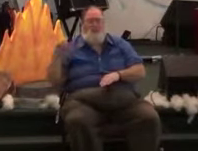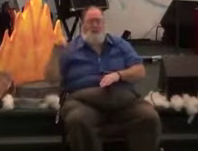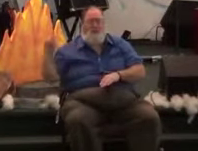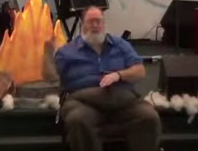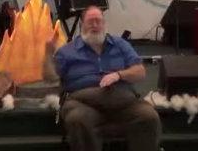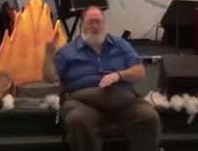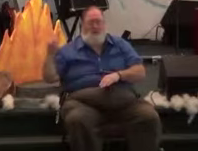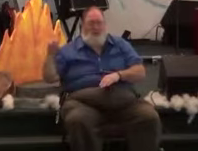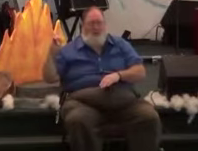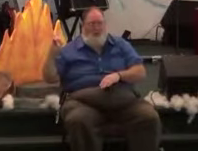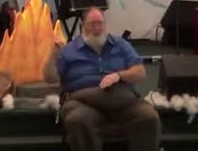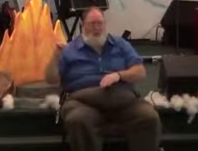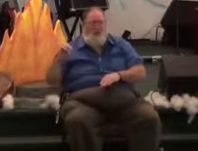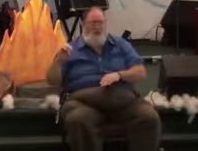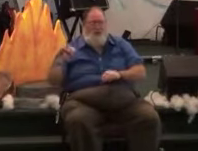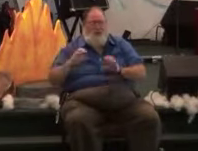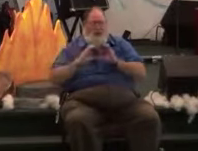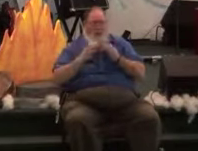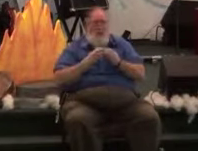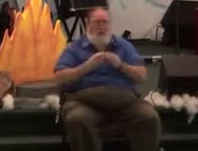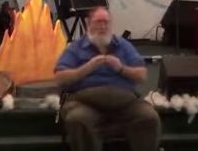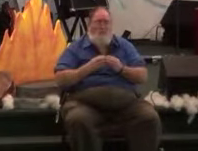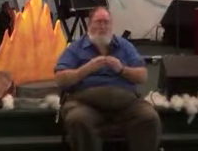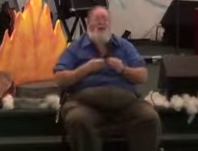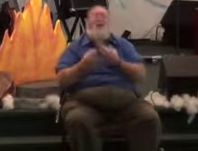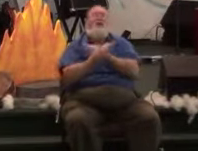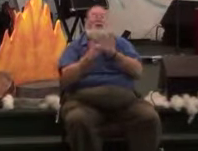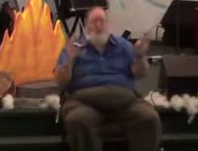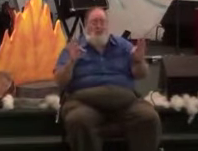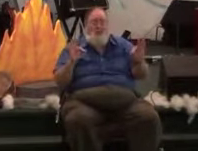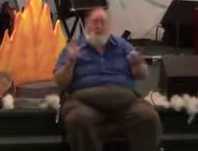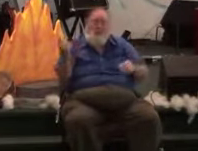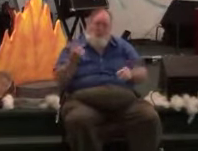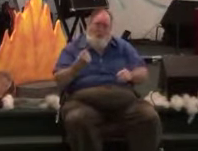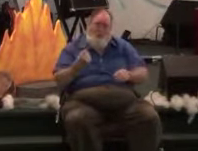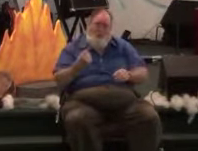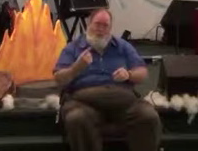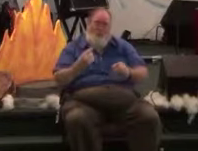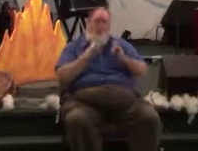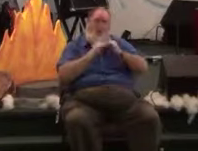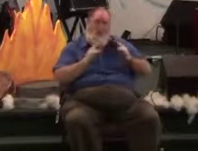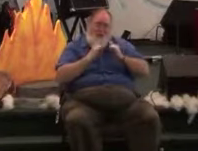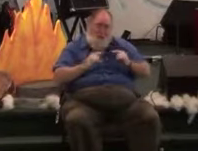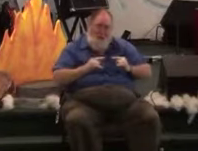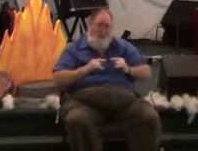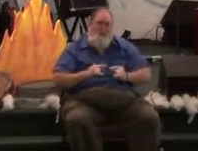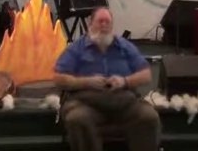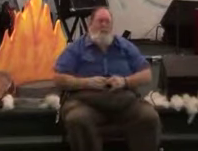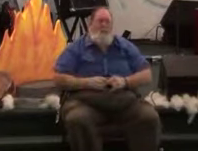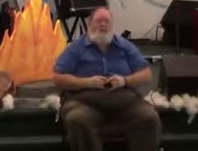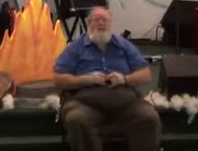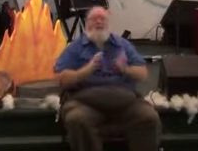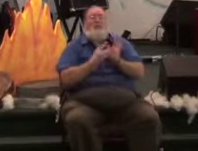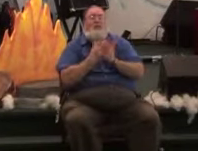playing. It's free. And you can come and camp or do whatever. The Christian Motorcycle